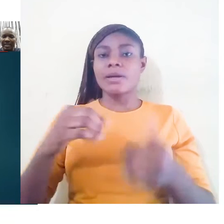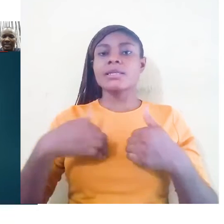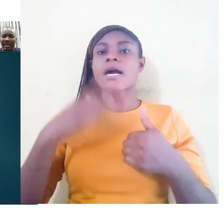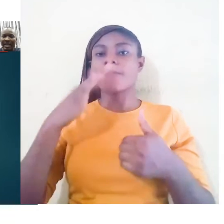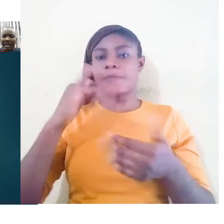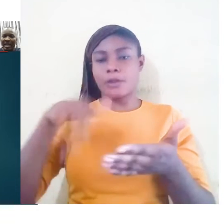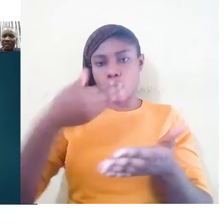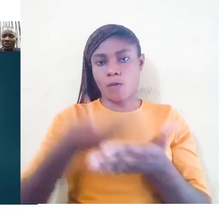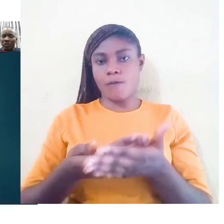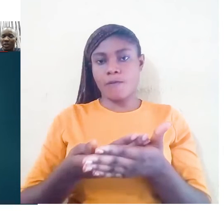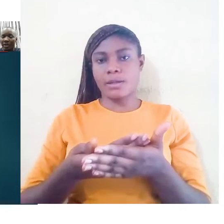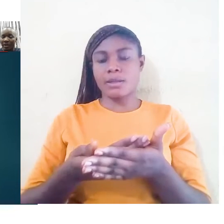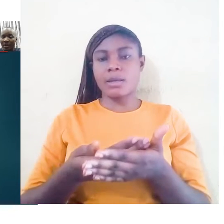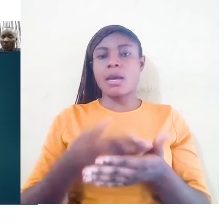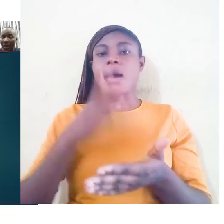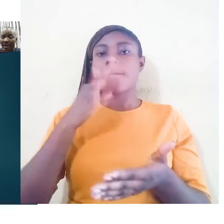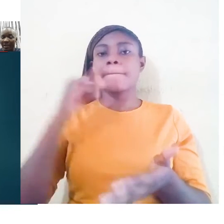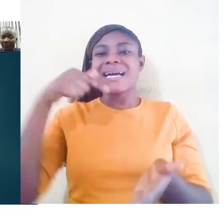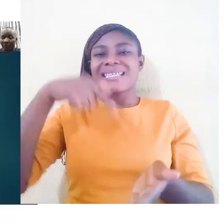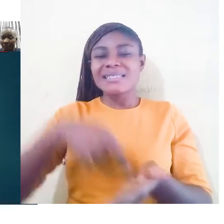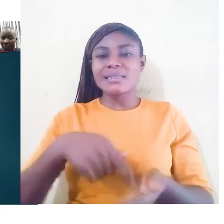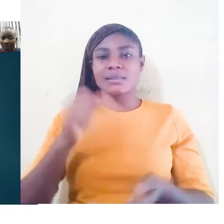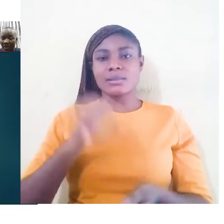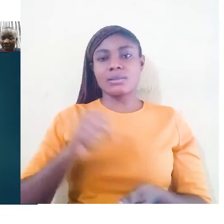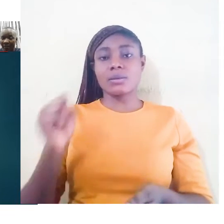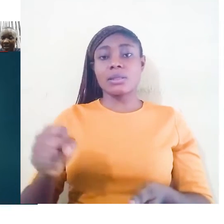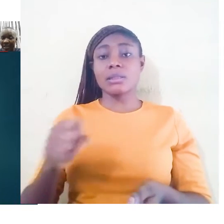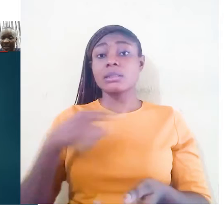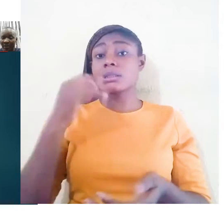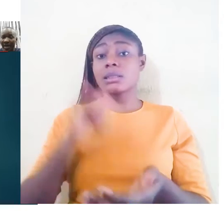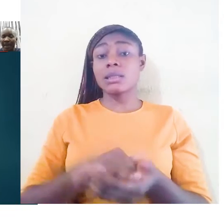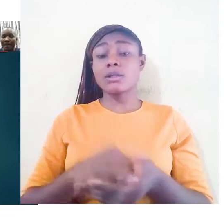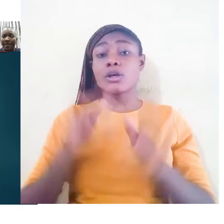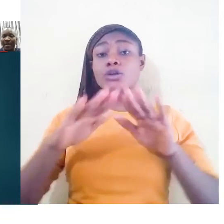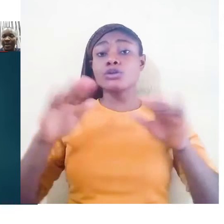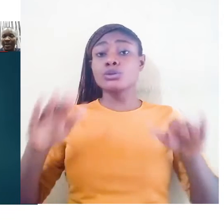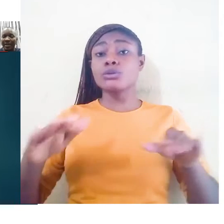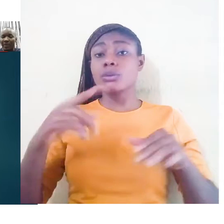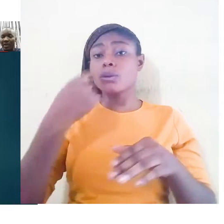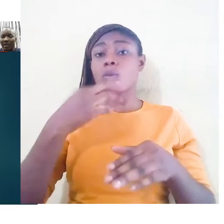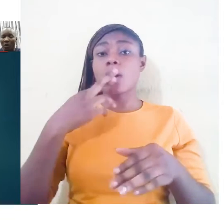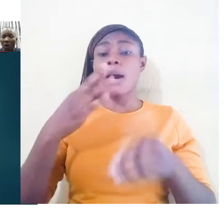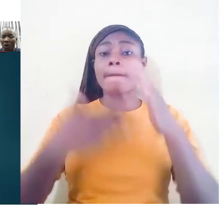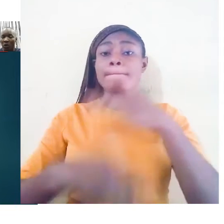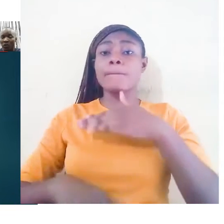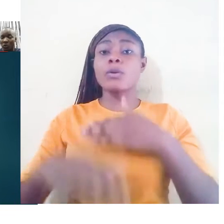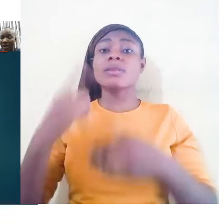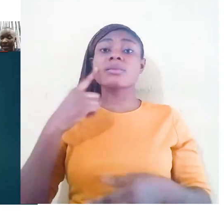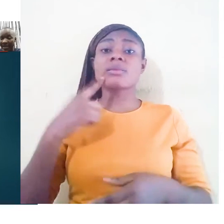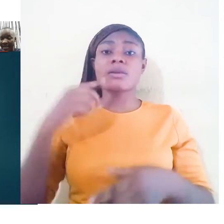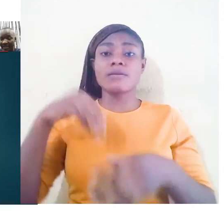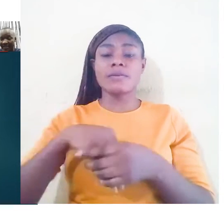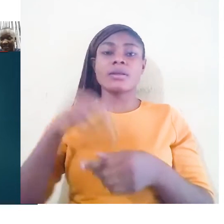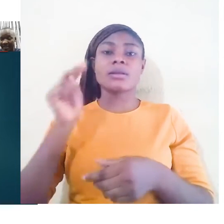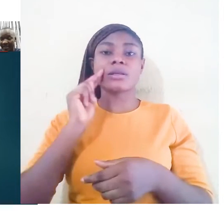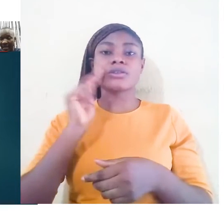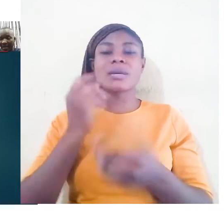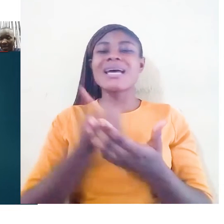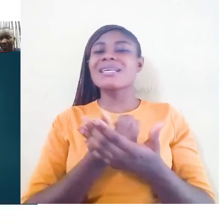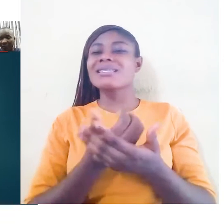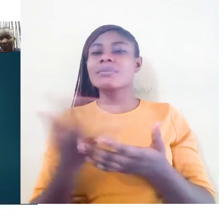has been seen that children who are deaf, born deaf in Nigeria, they spend close to 8